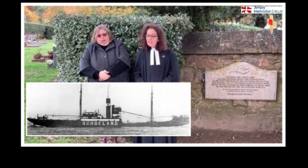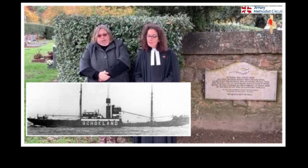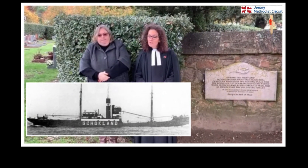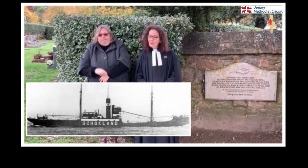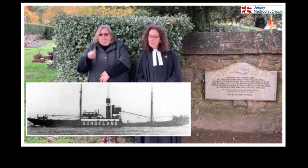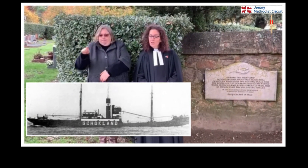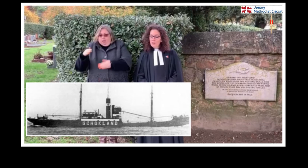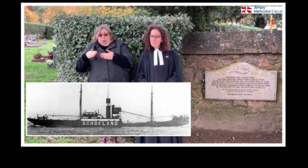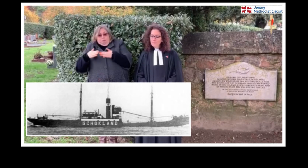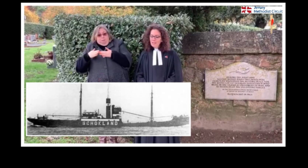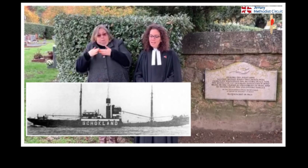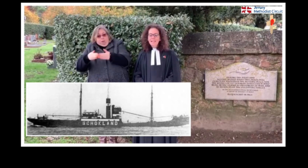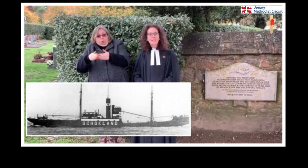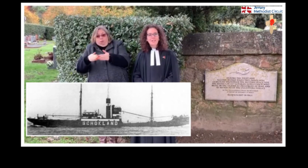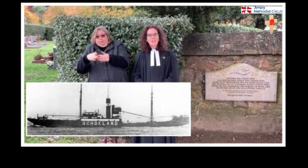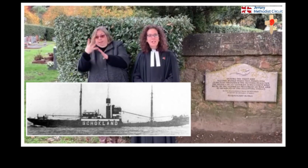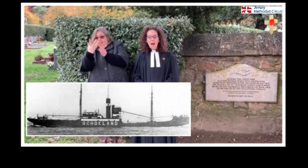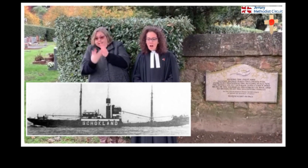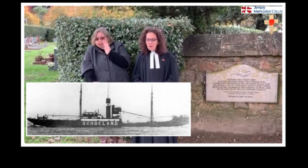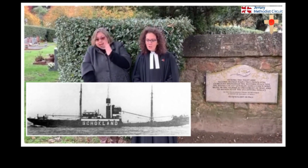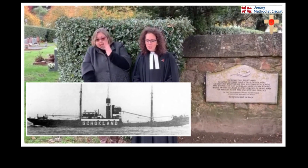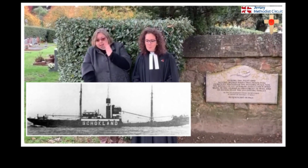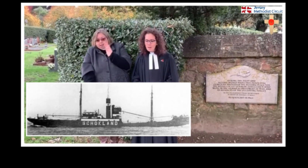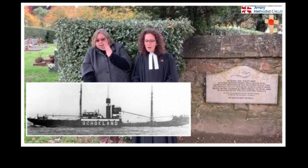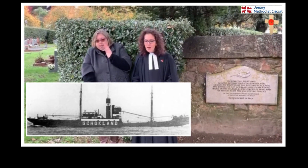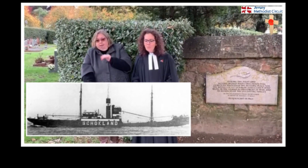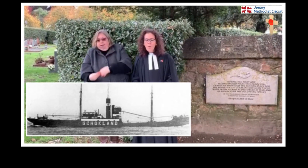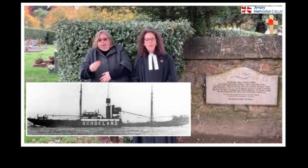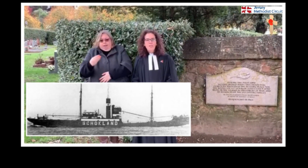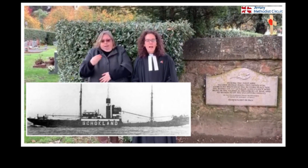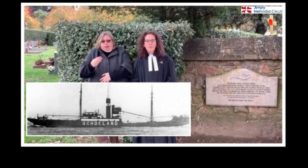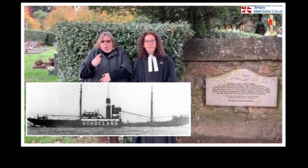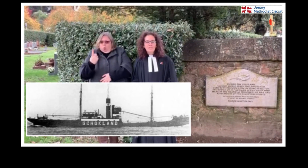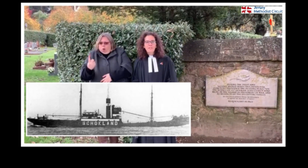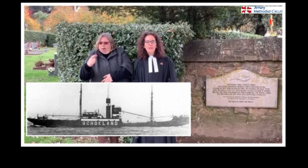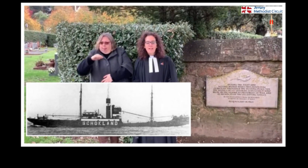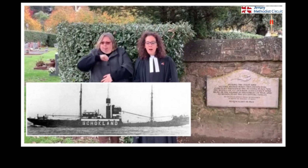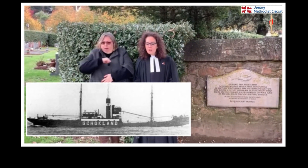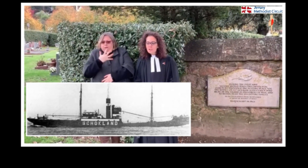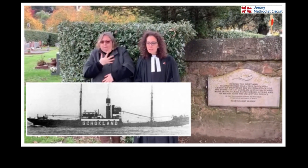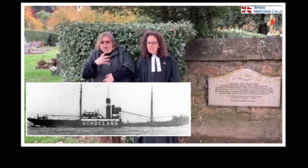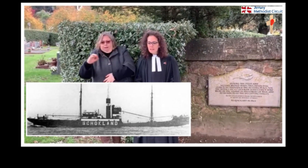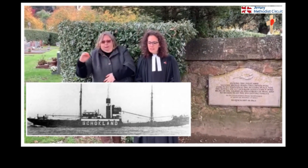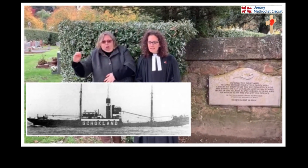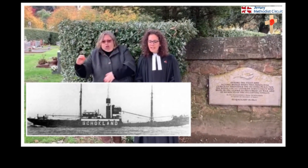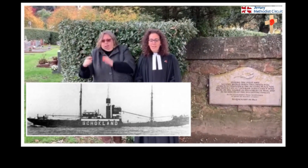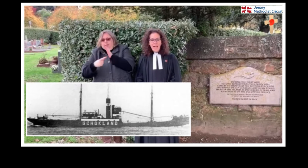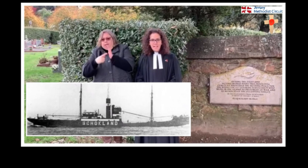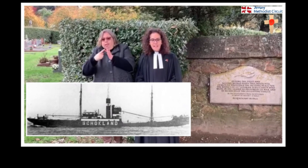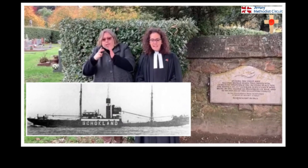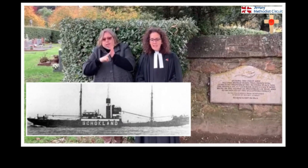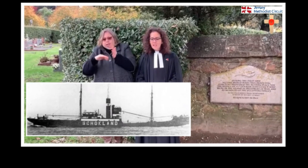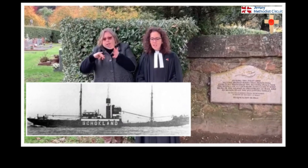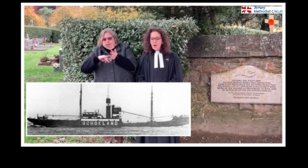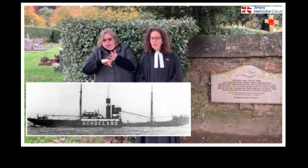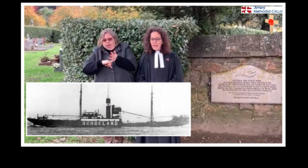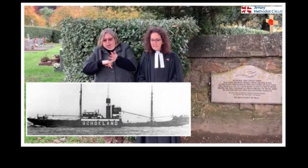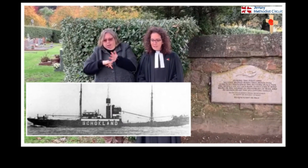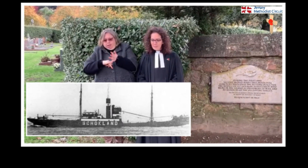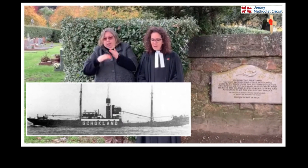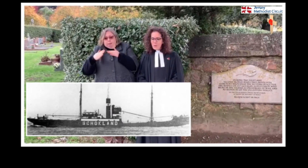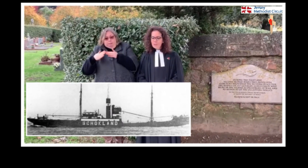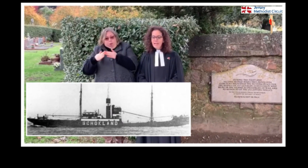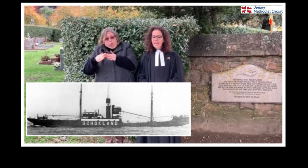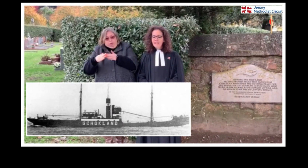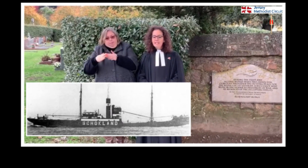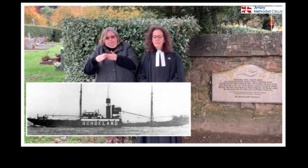In 1943, a Dutch cargo ship of 1,500 tons, the SS